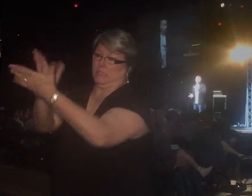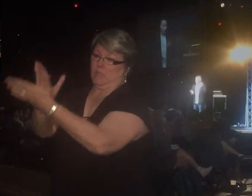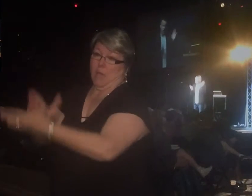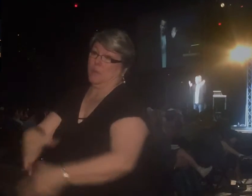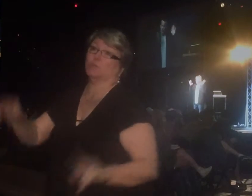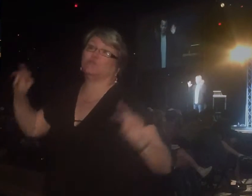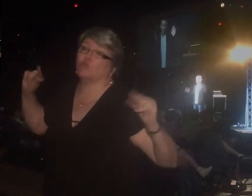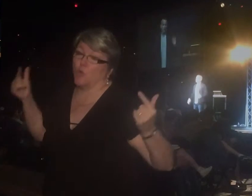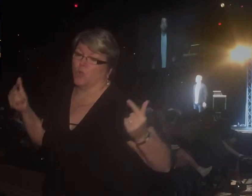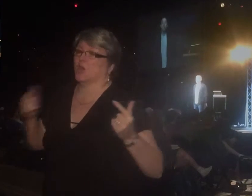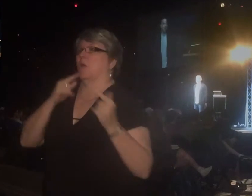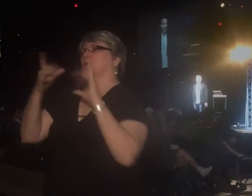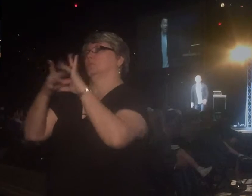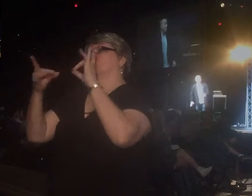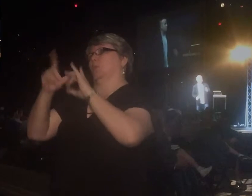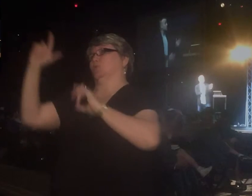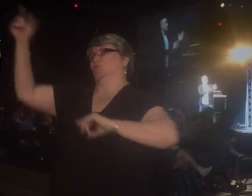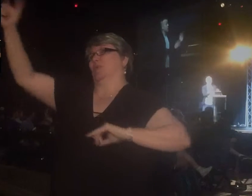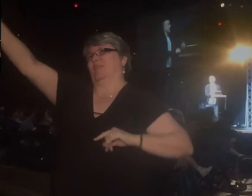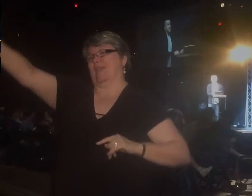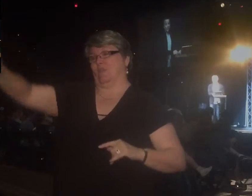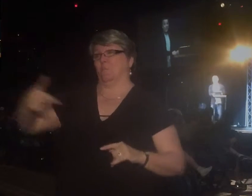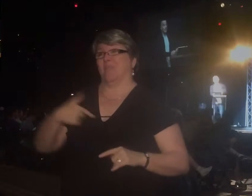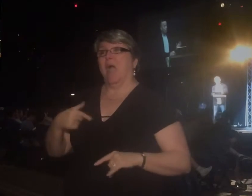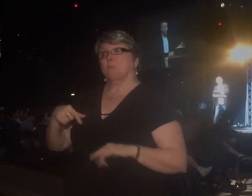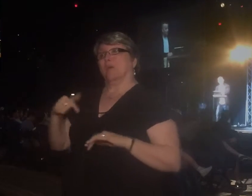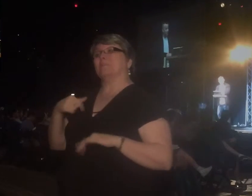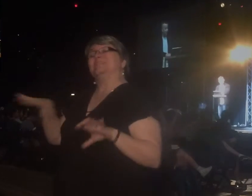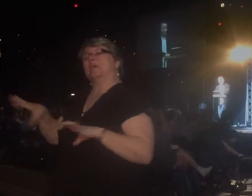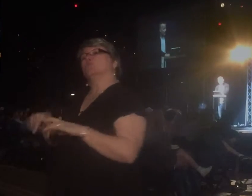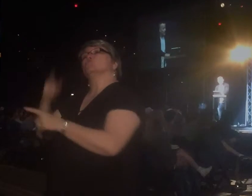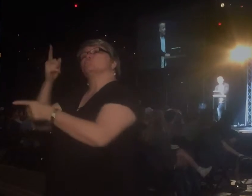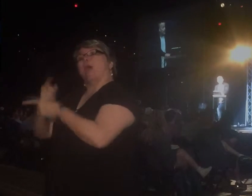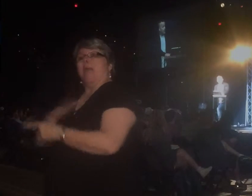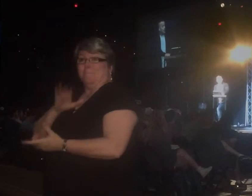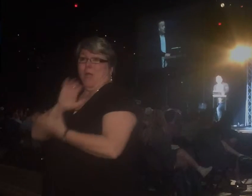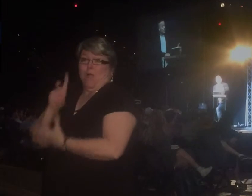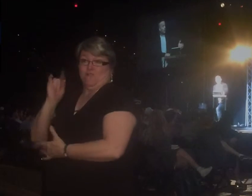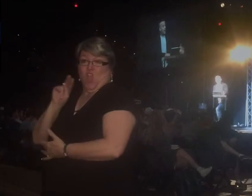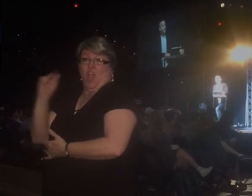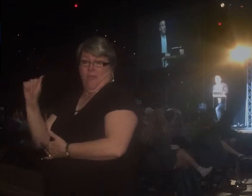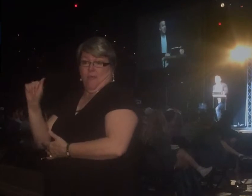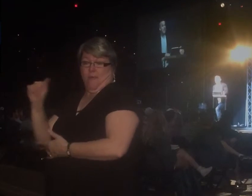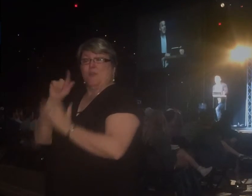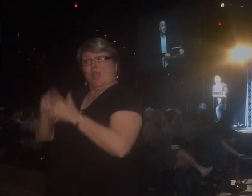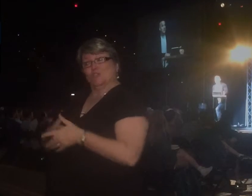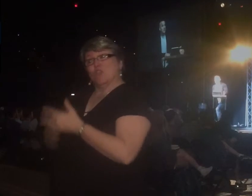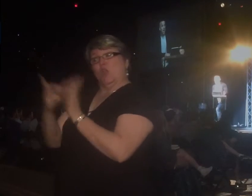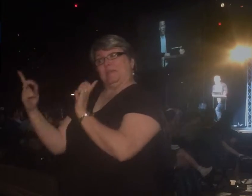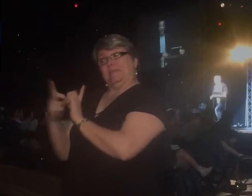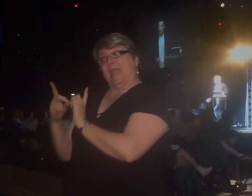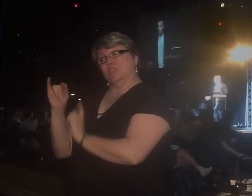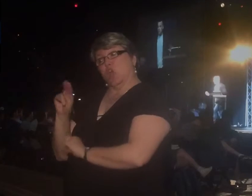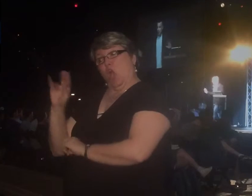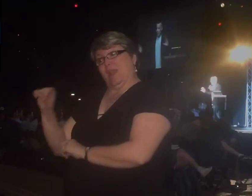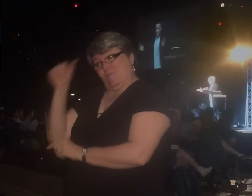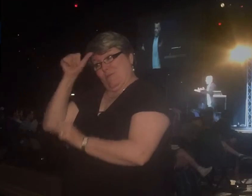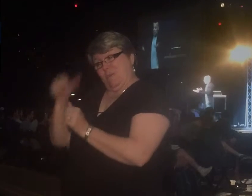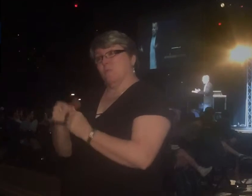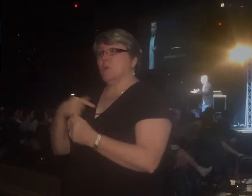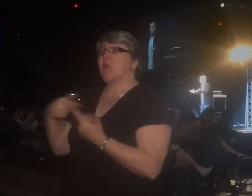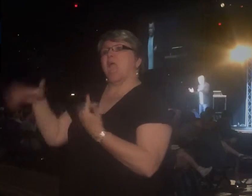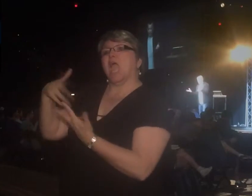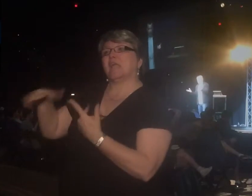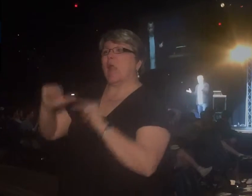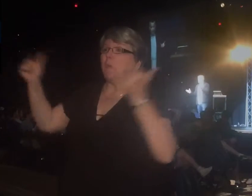was not good. I'll tell those stories maybe someday. Let me tell you about when I did it right with Donna. When I started dating Donna, I